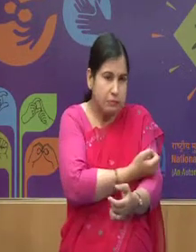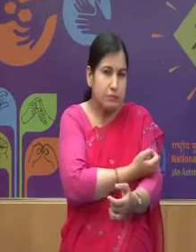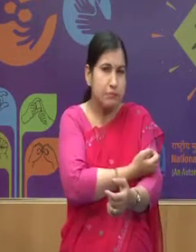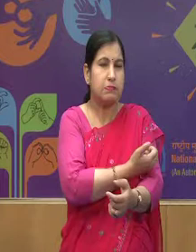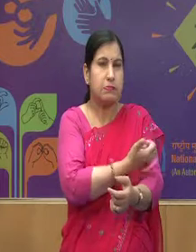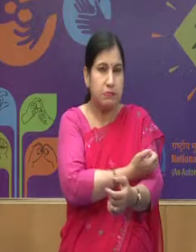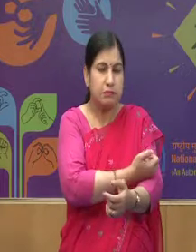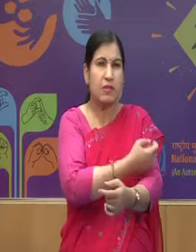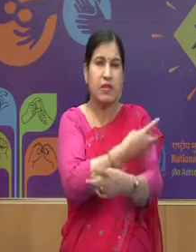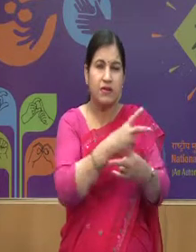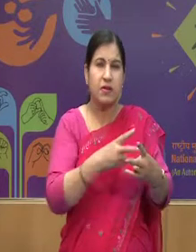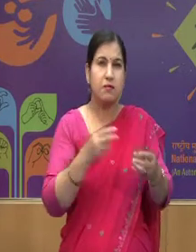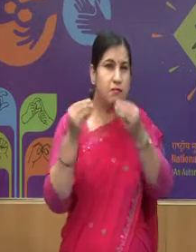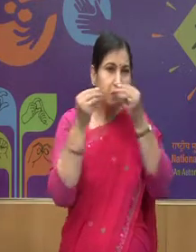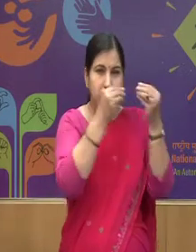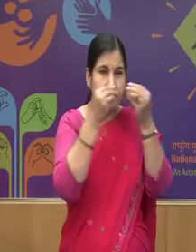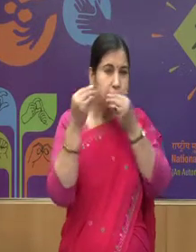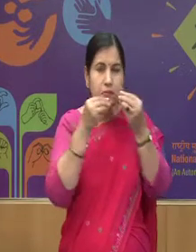This led to opium wars.